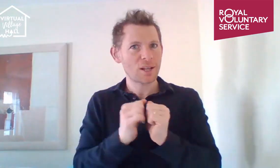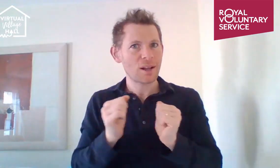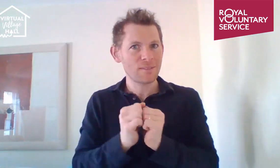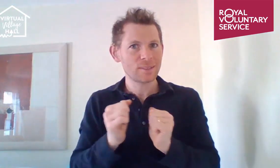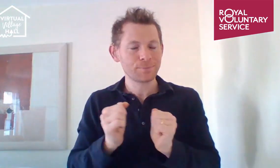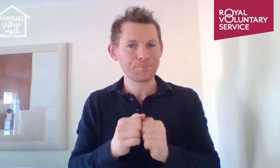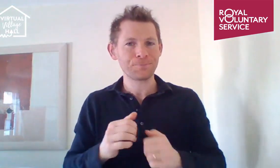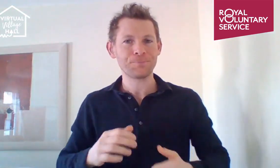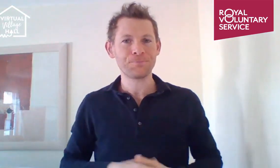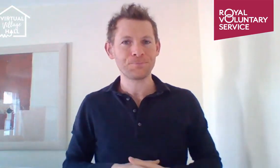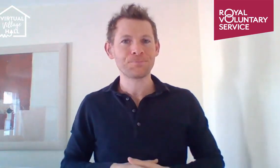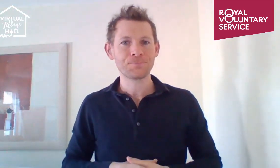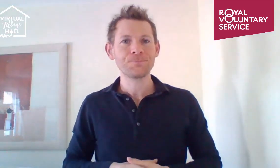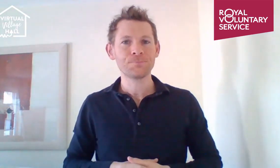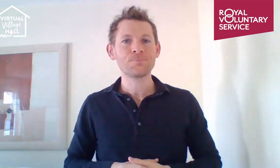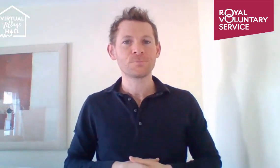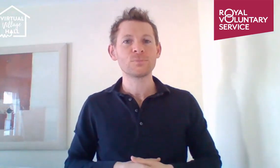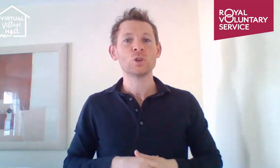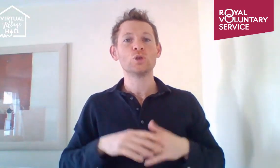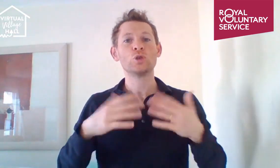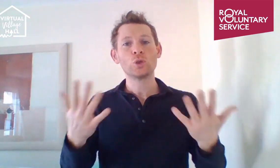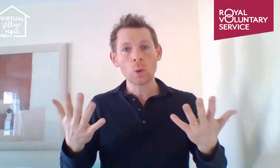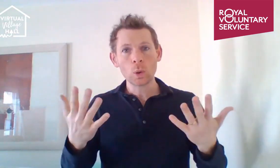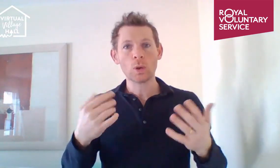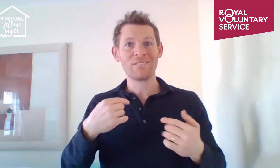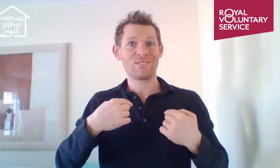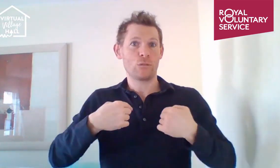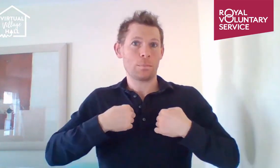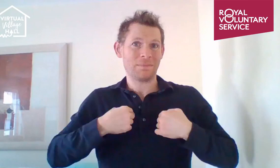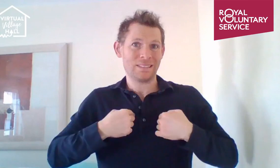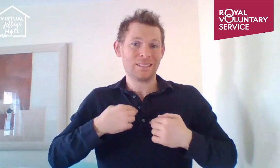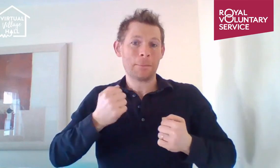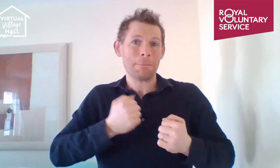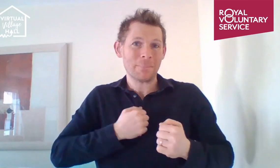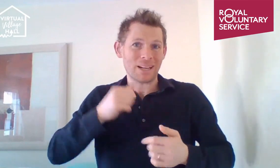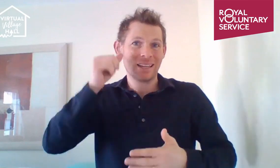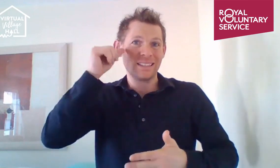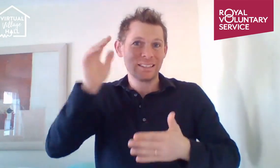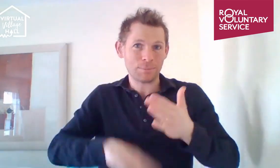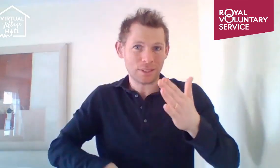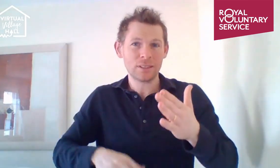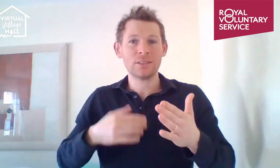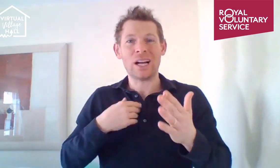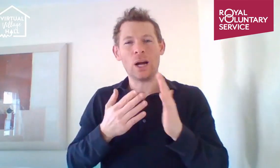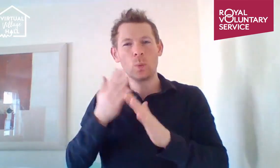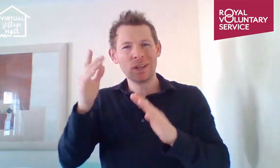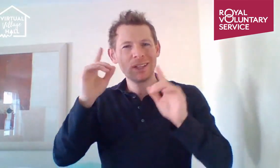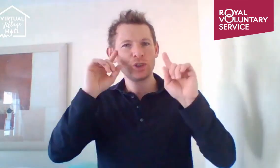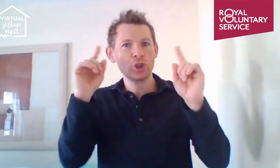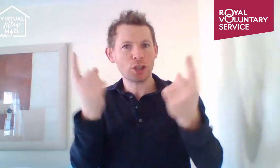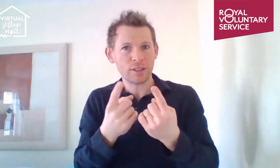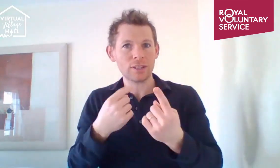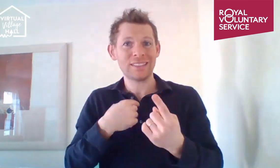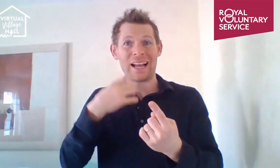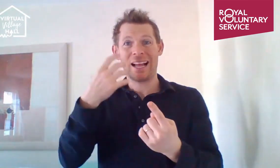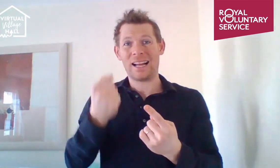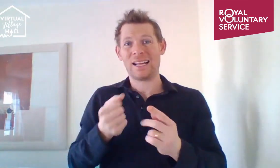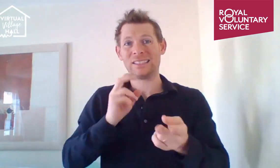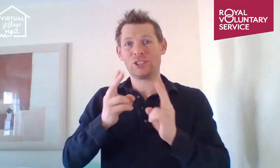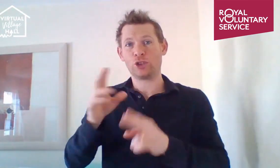those words. So that was really tough. I found that difficult. So for me, as I said, in my experience, I was able to